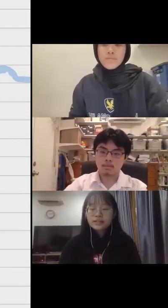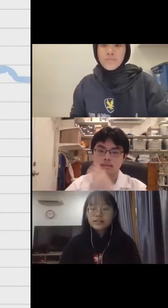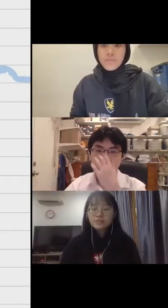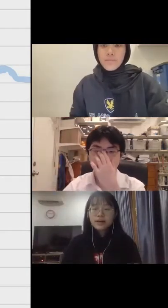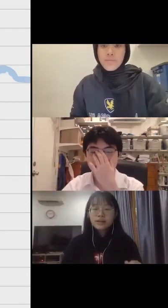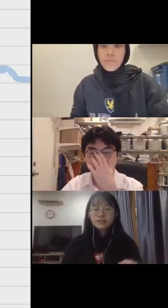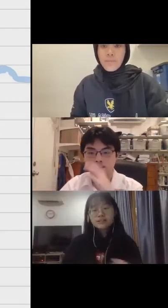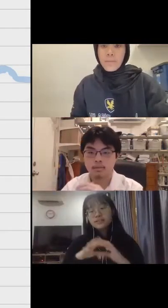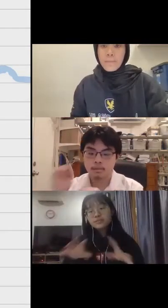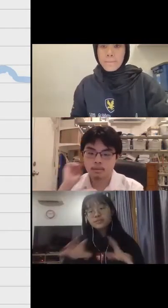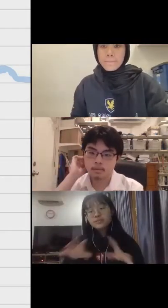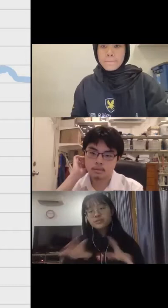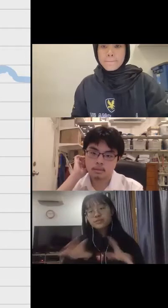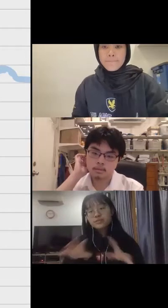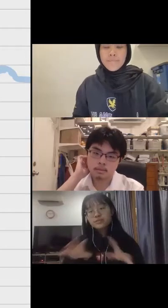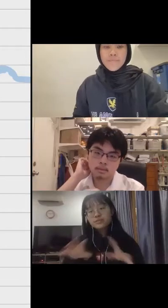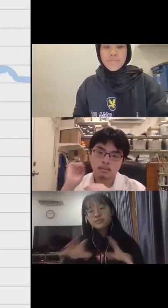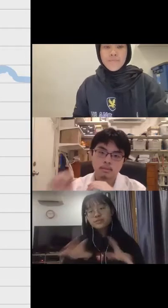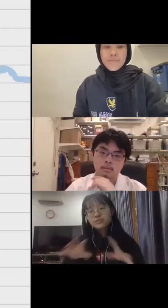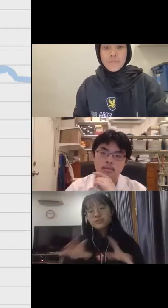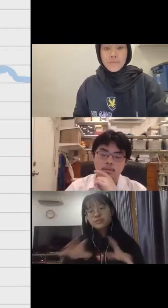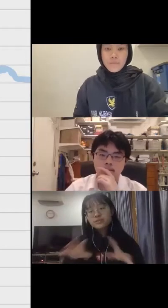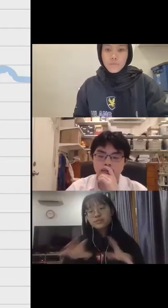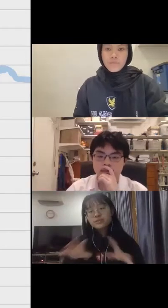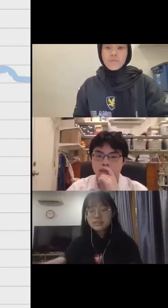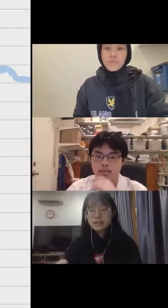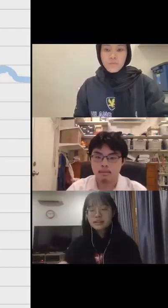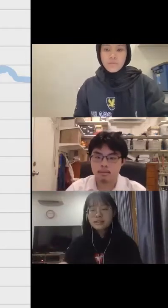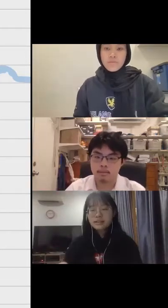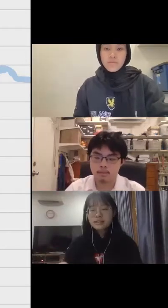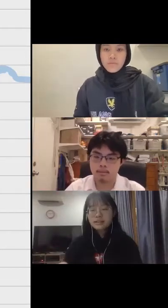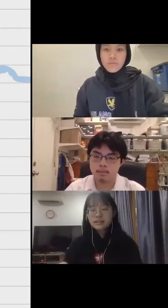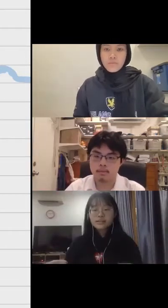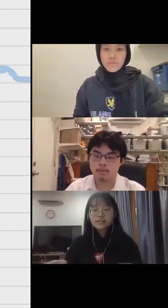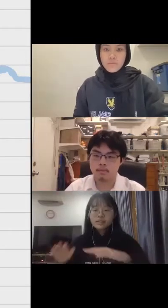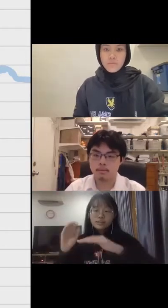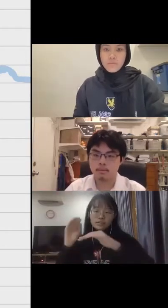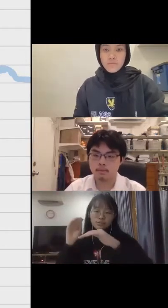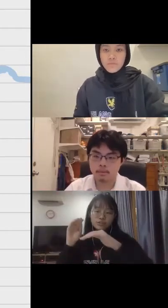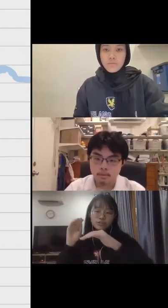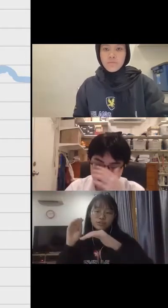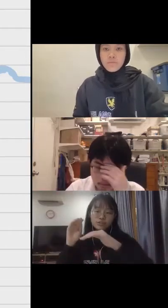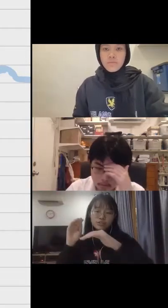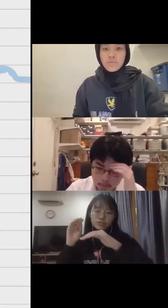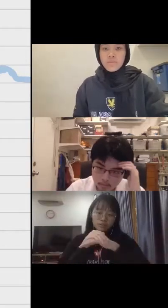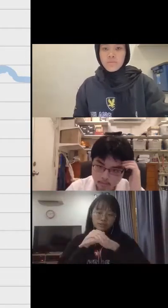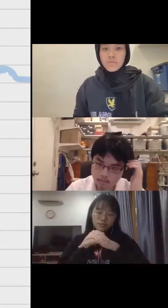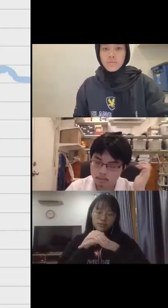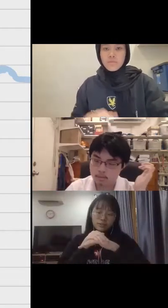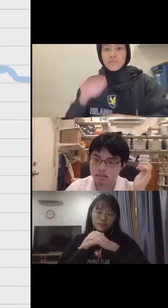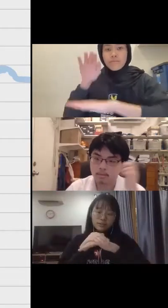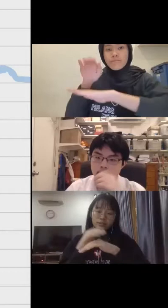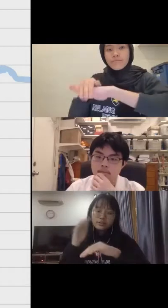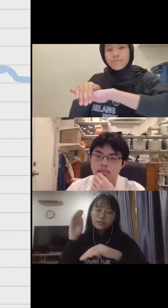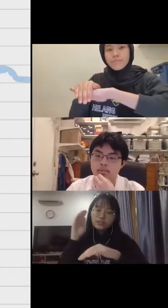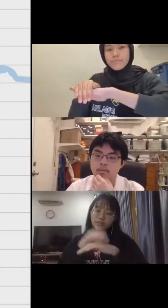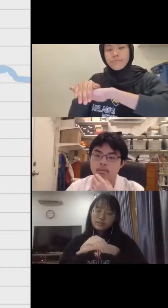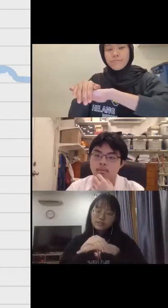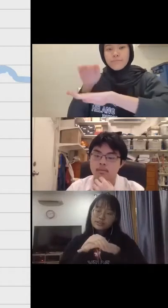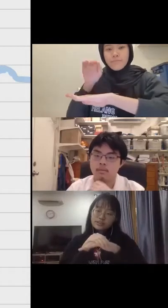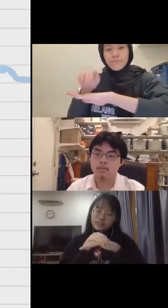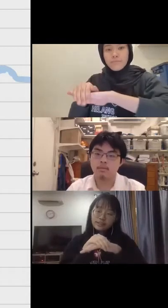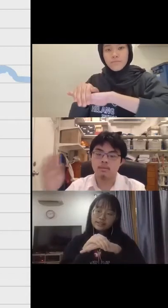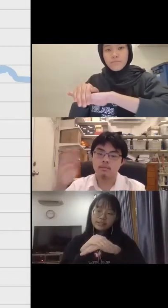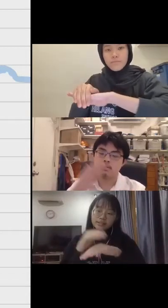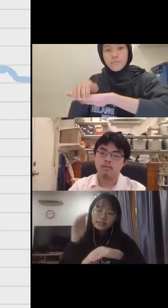night is when the sun's already, it's already like set, has already set. So it's just good.